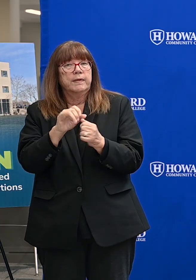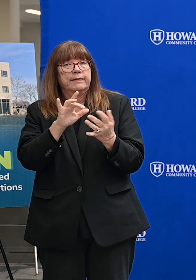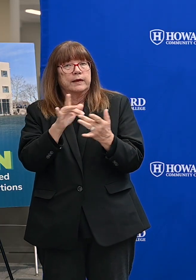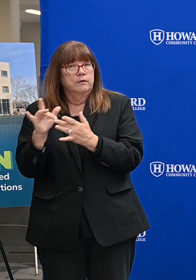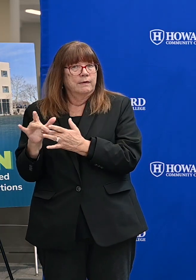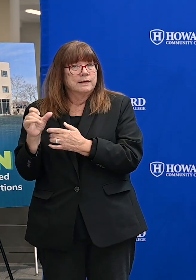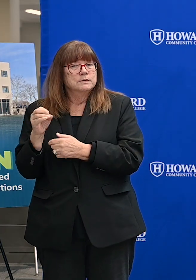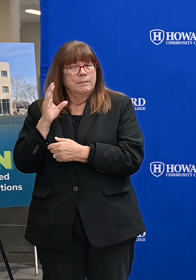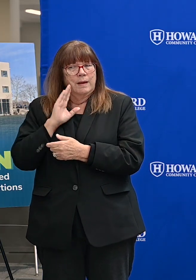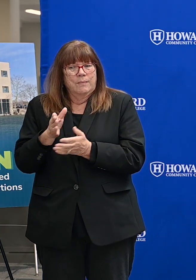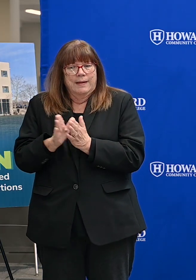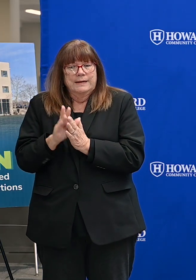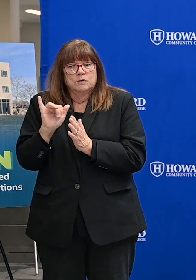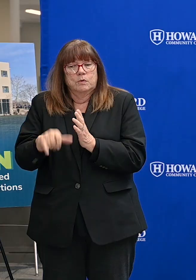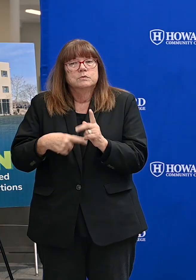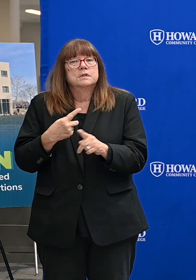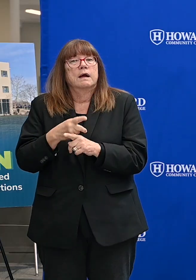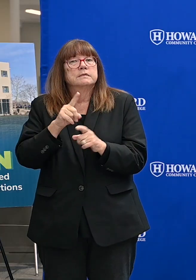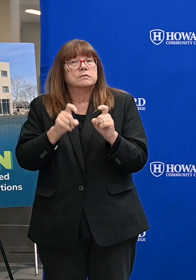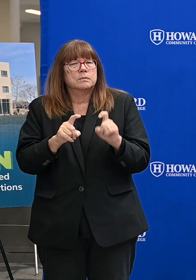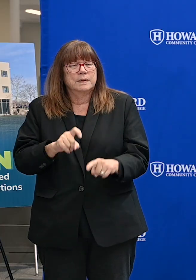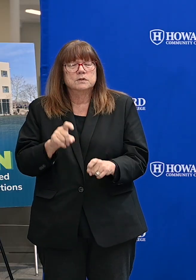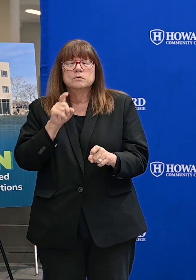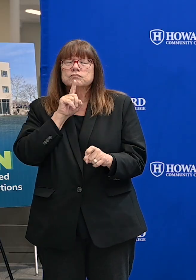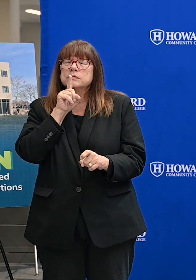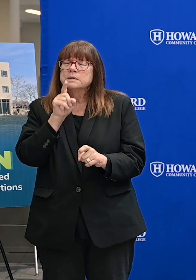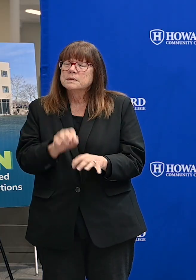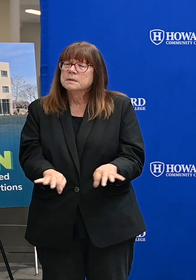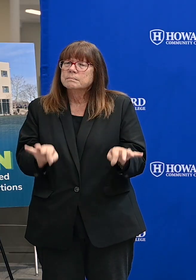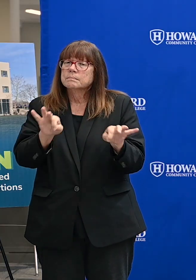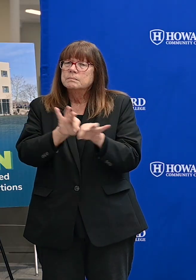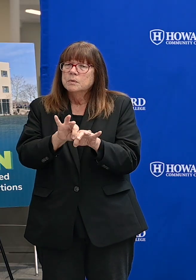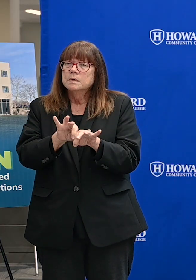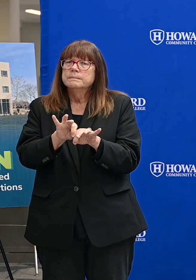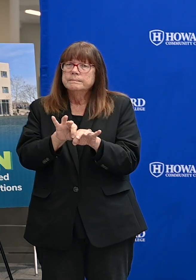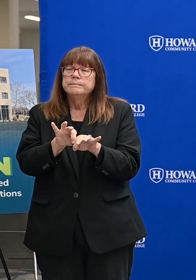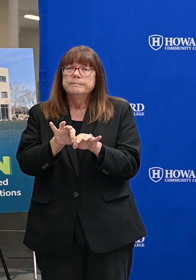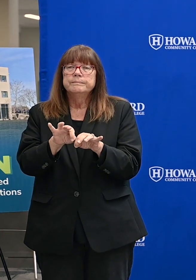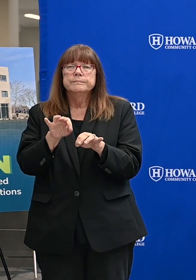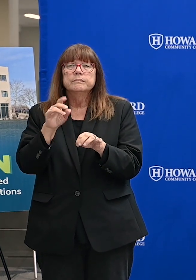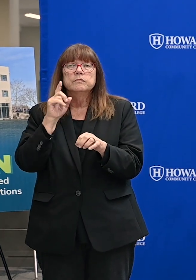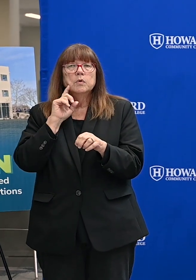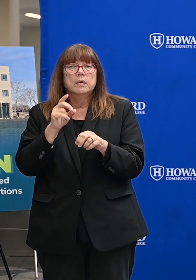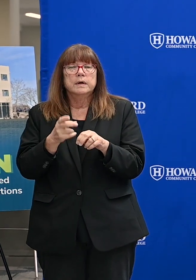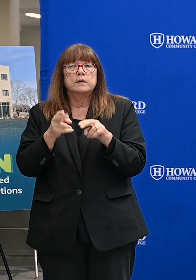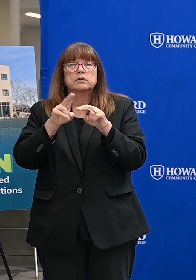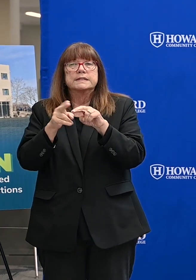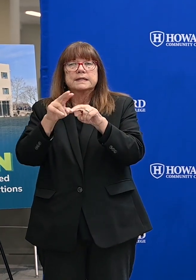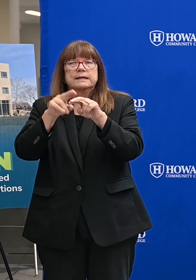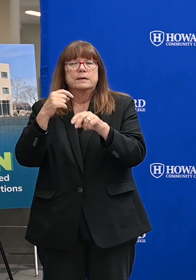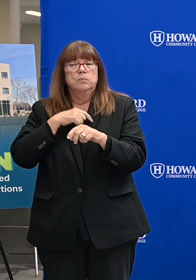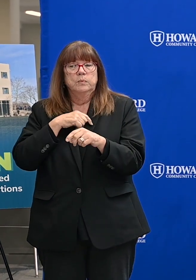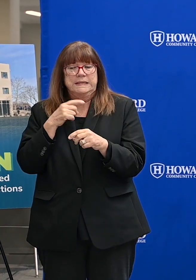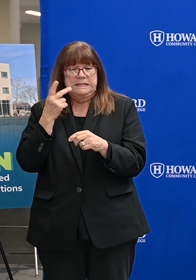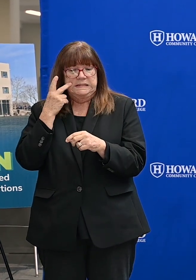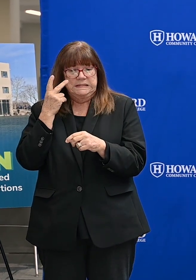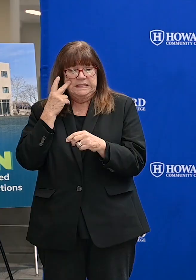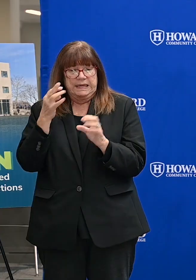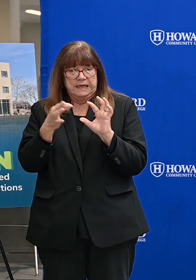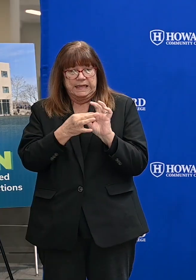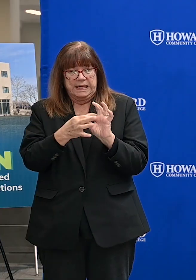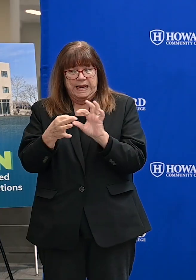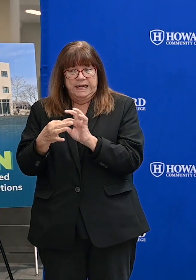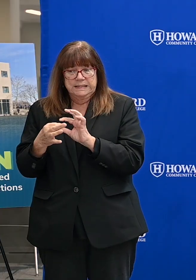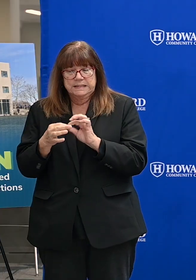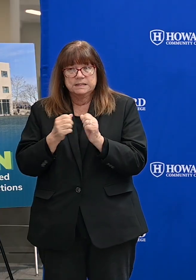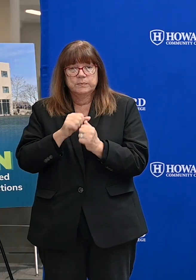going to be asking those kinds of questions, which is so imperative and so important as increasingly we start having connectedness between